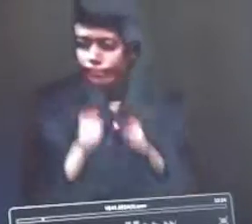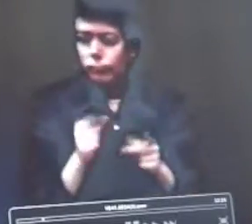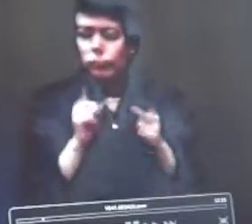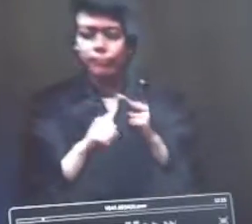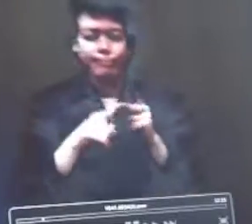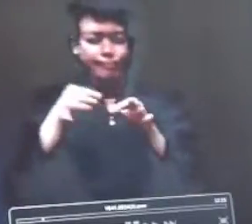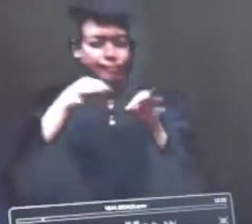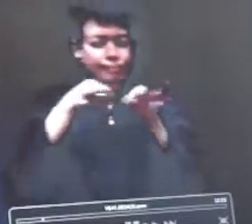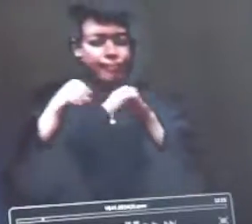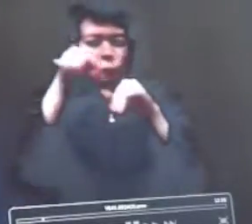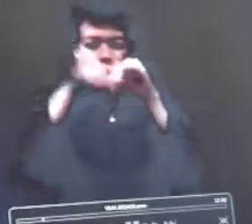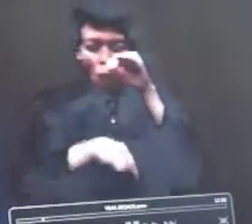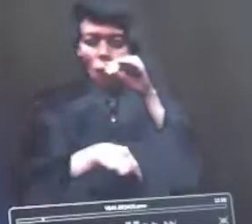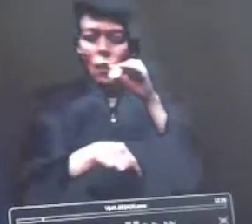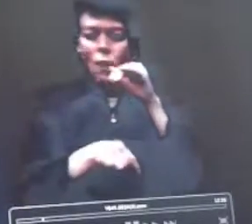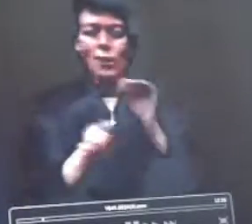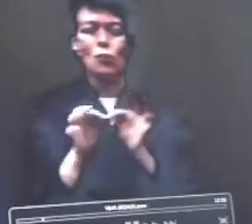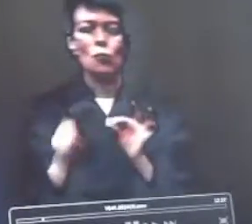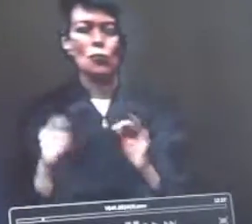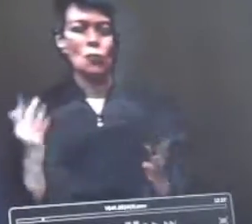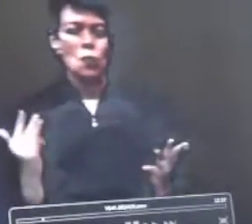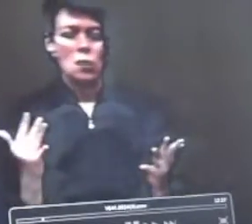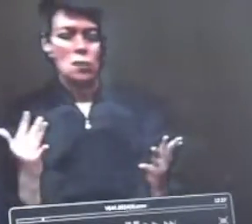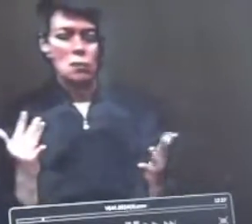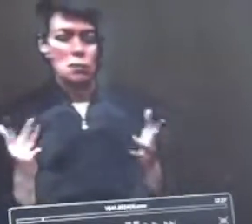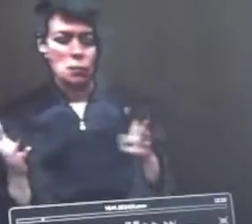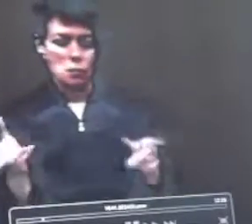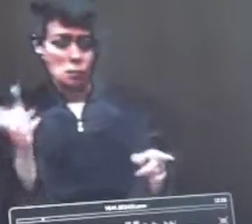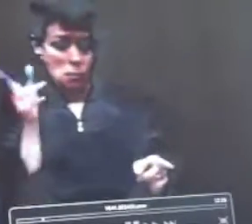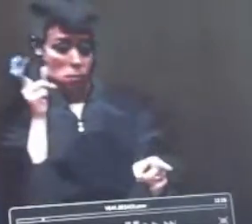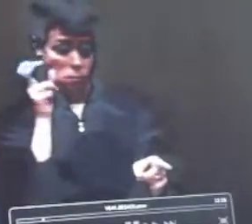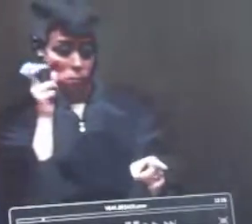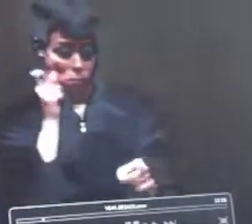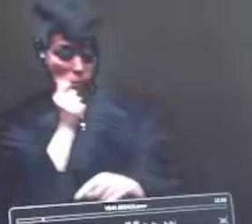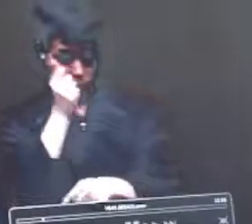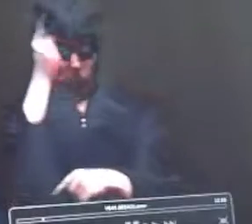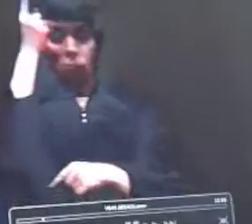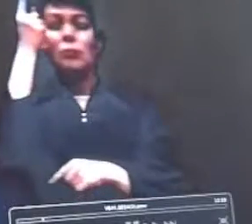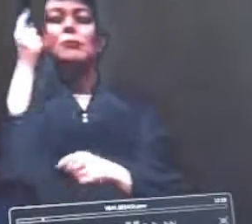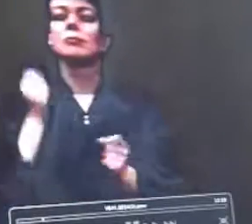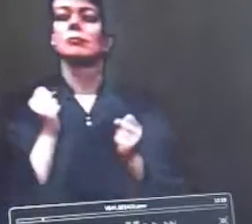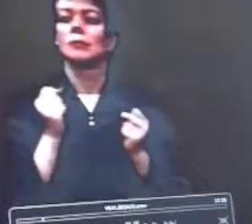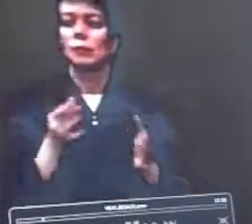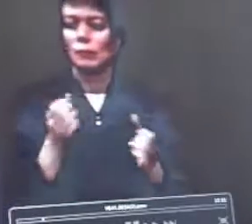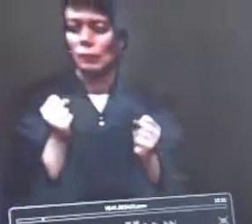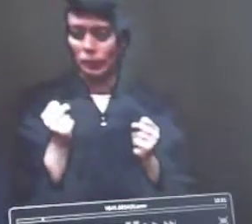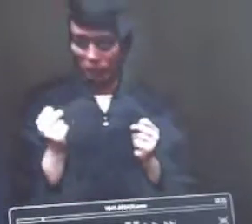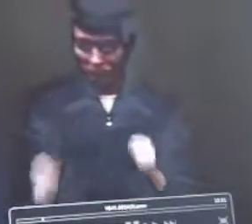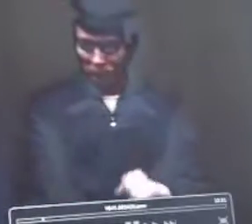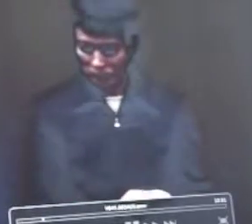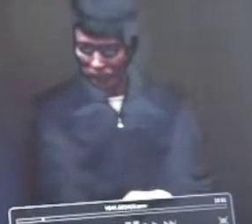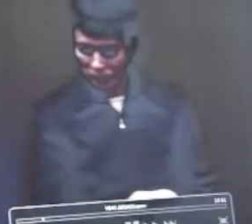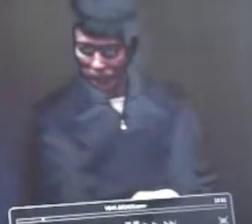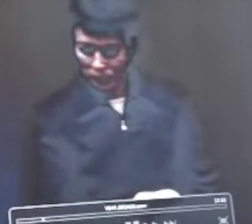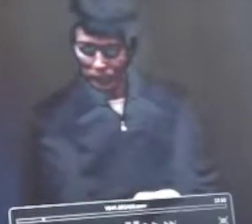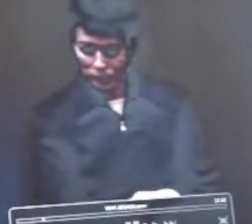of highly technical words and details and vocabulary that needs to be understood fully